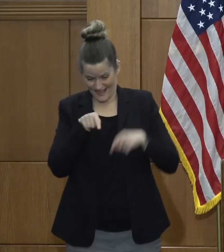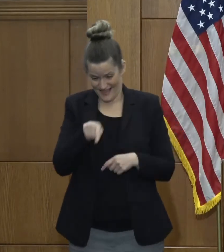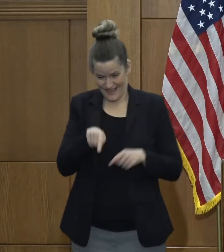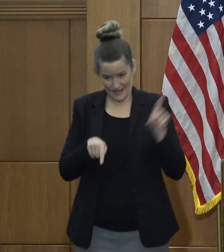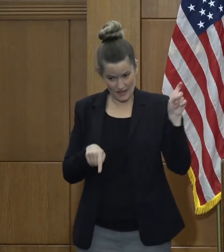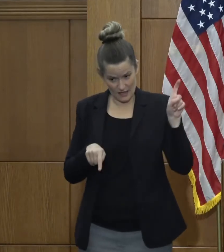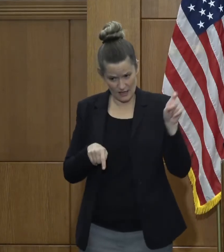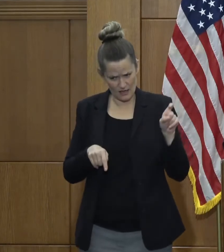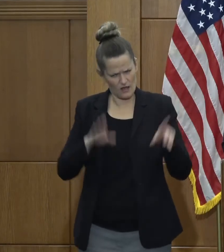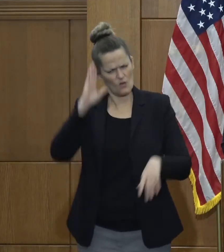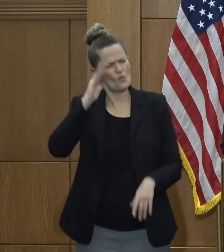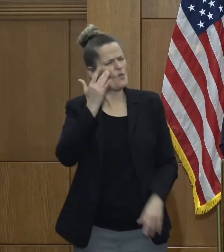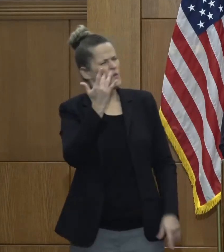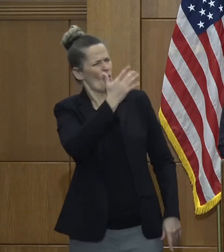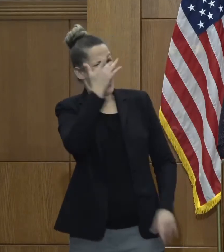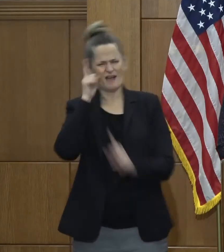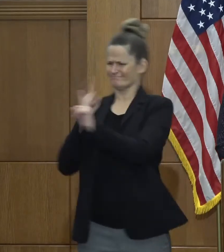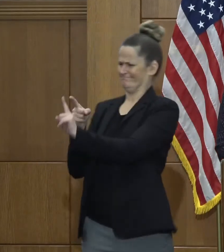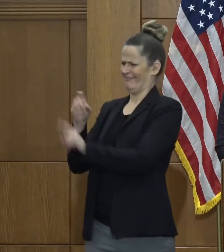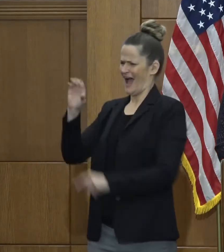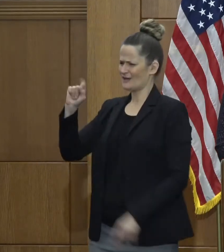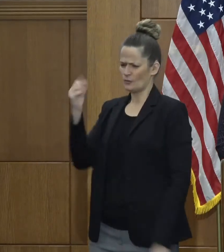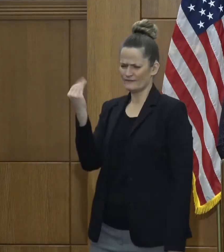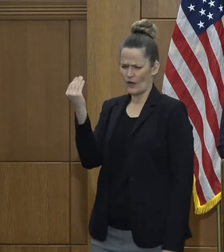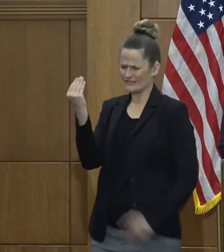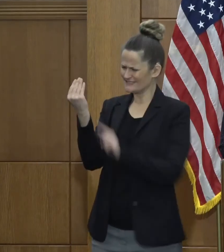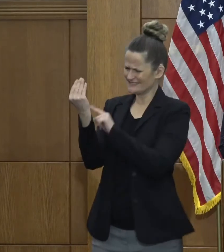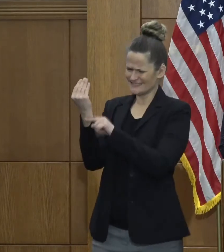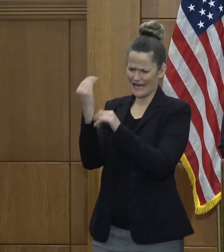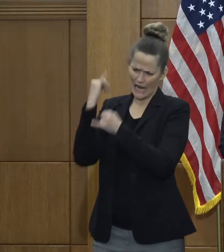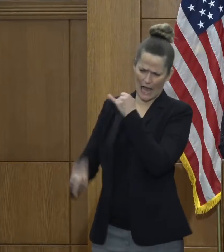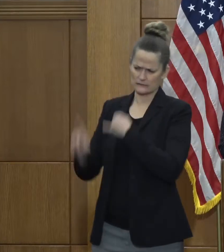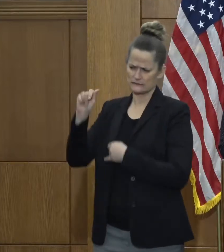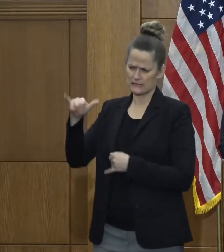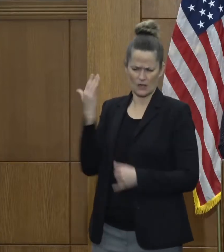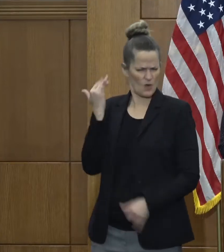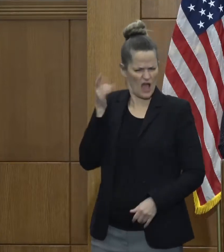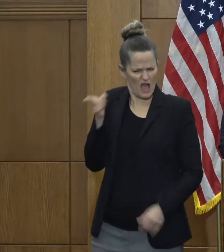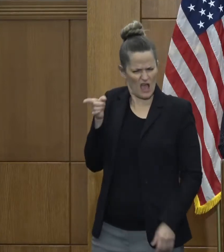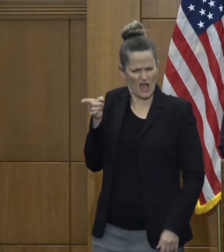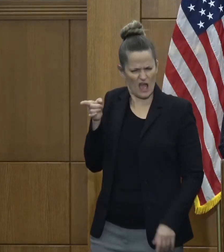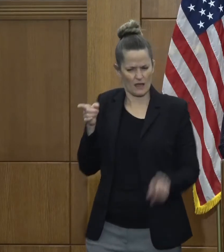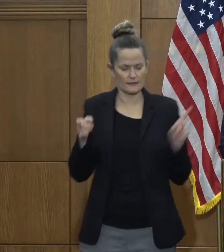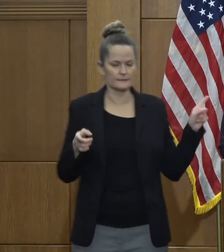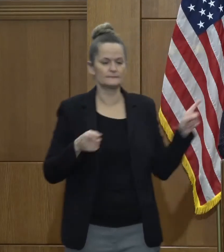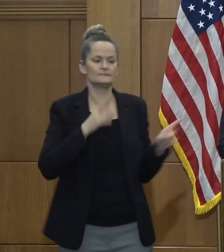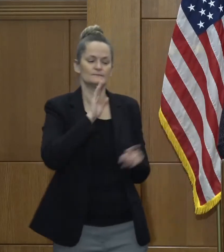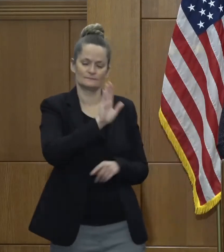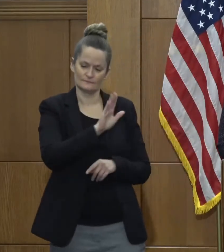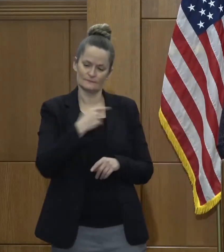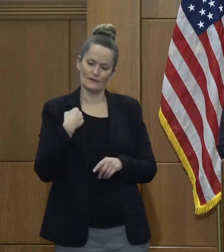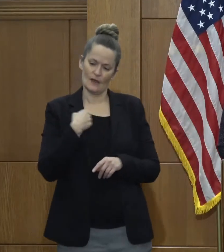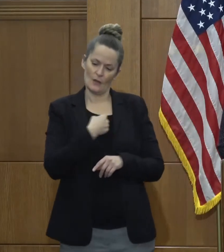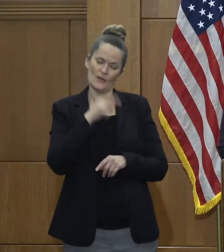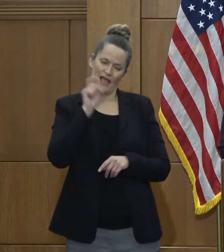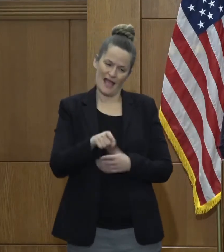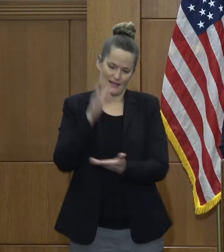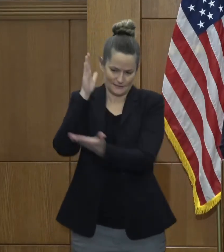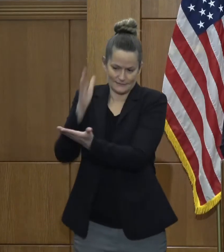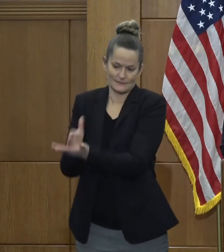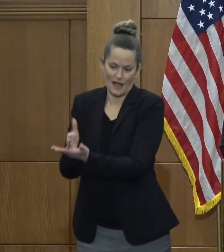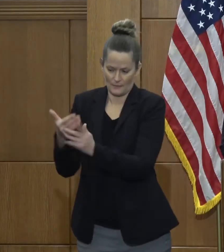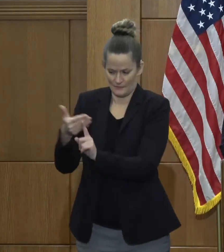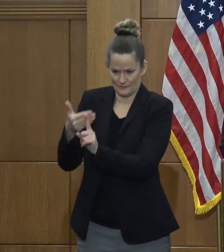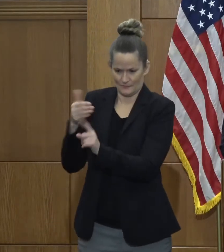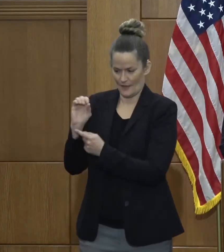daily? So we stopped prior to the last day of to October 15th, which is,